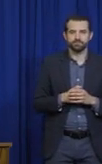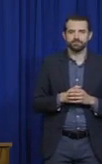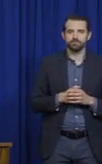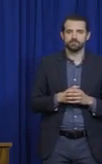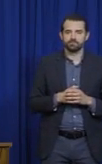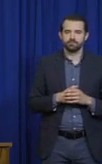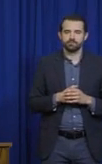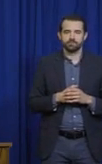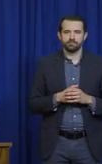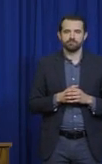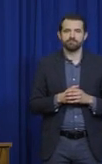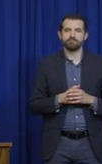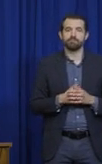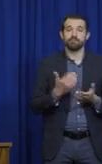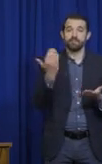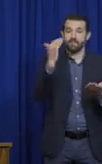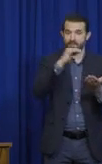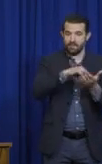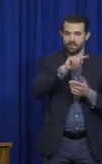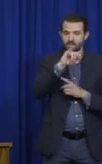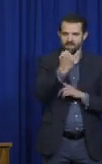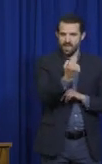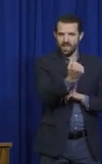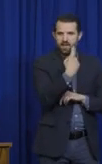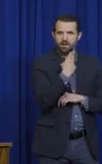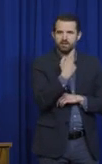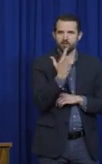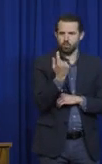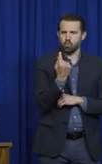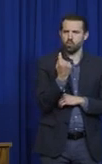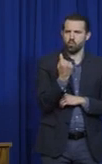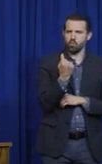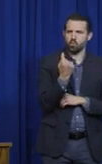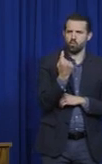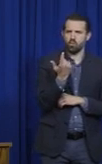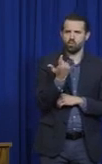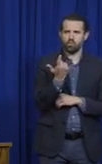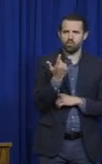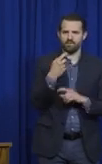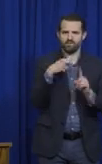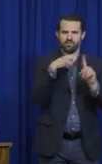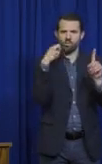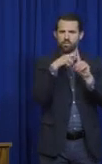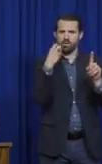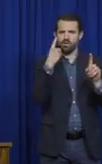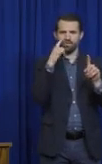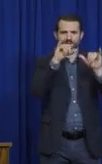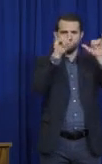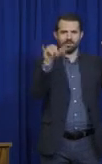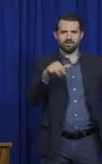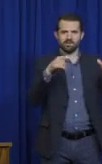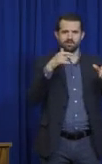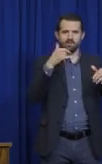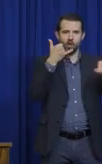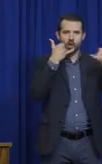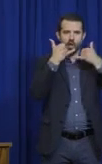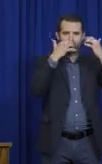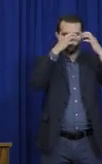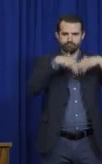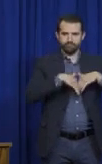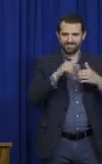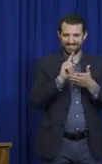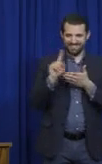what steps are we taking to avert system crash, which took place several weeks ago